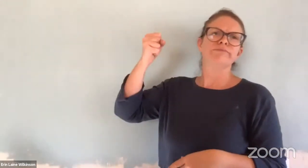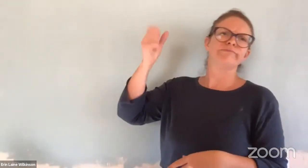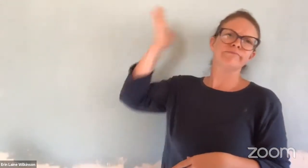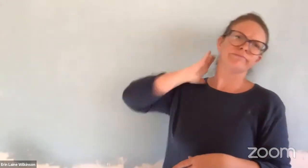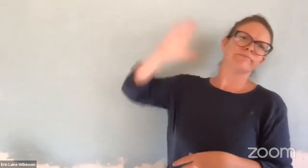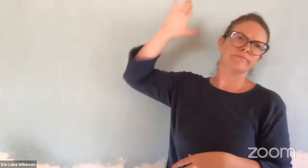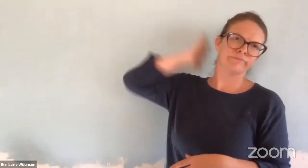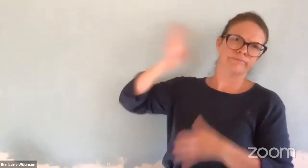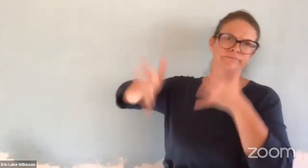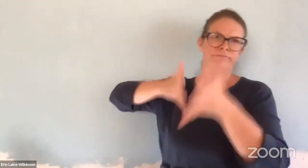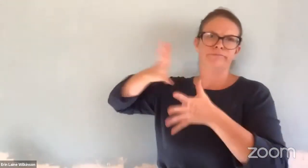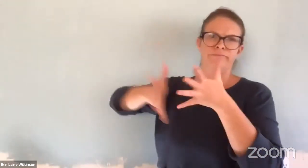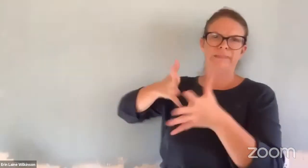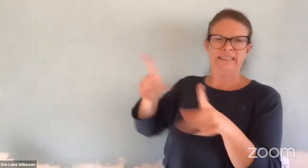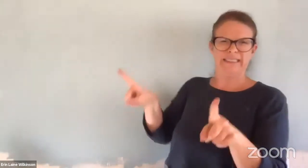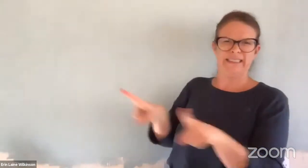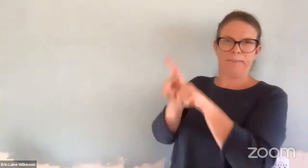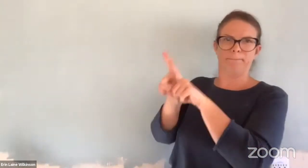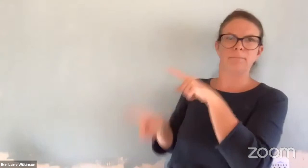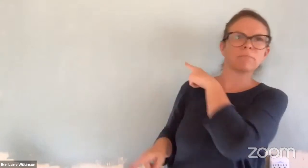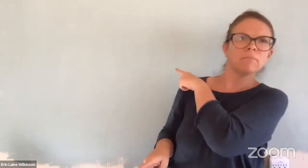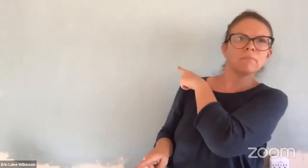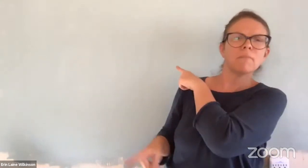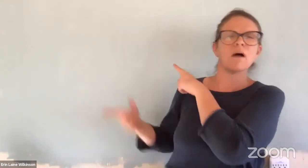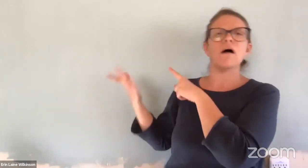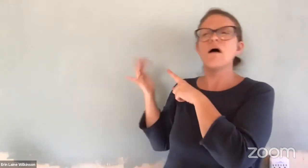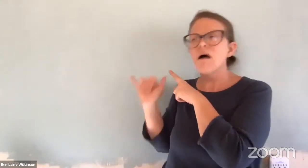there's the explanation that if